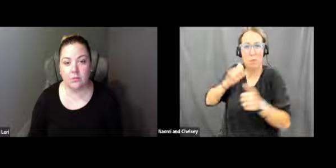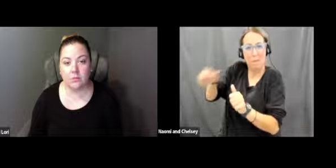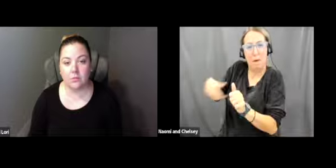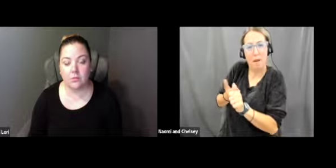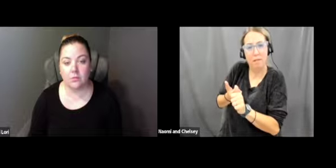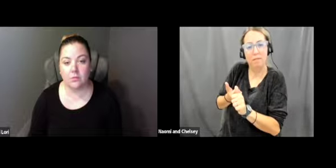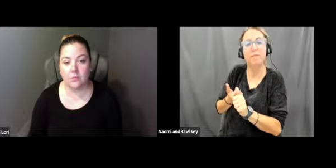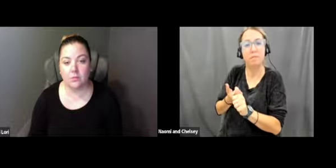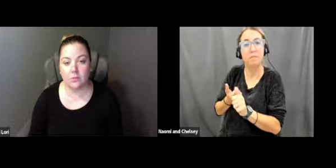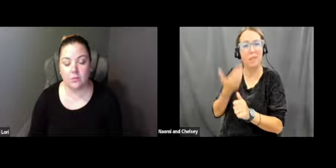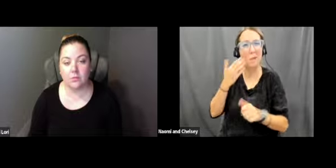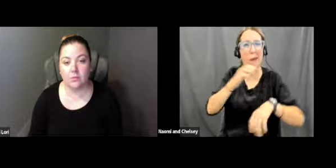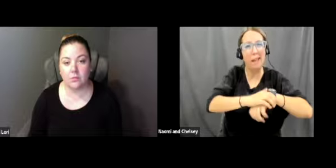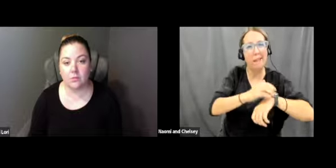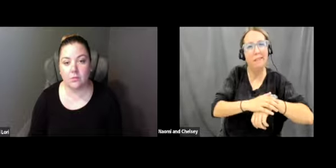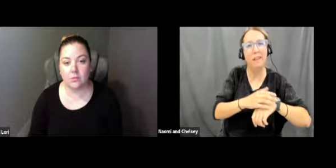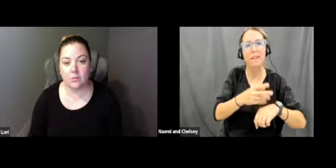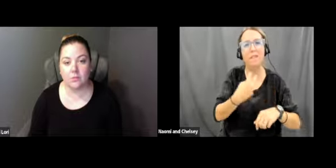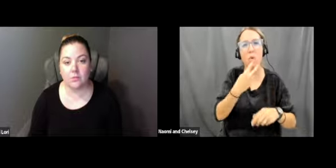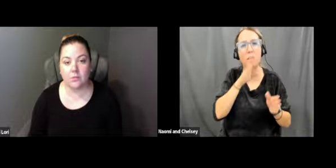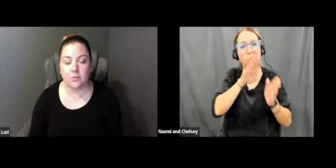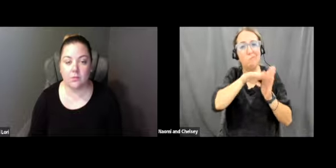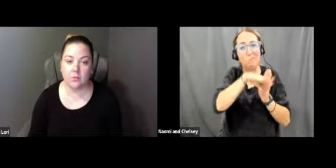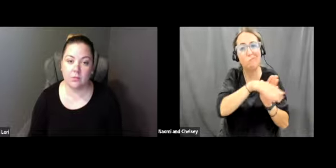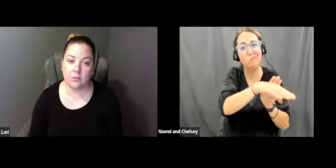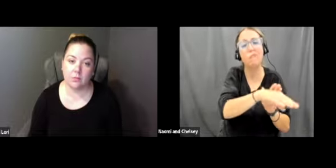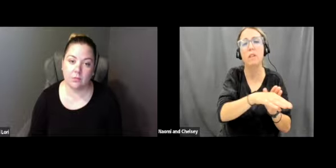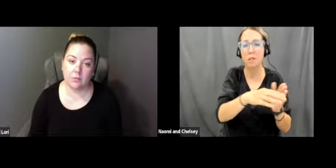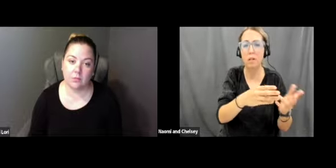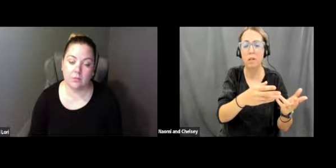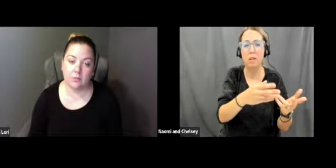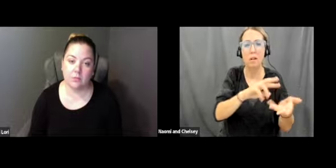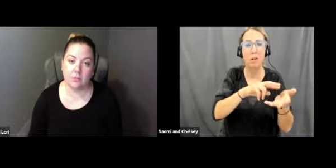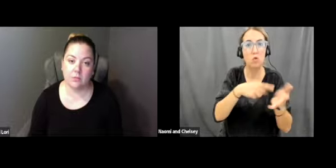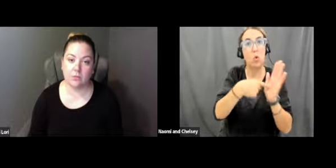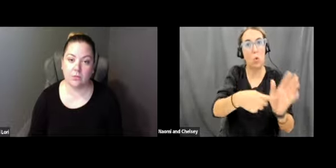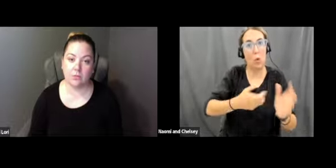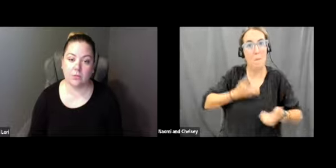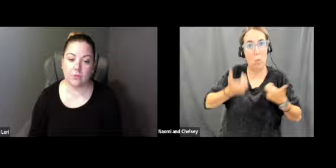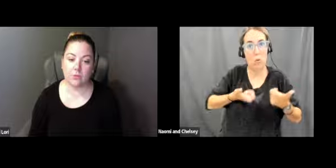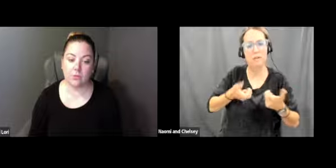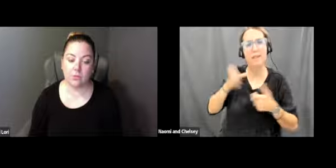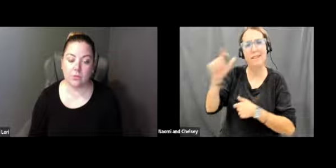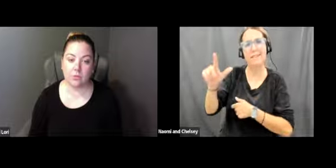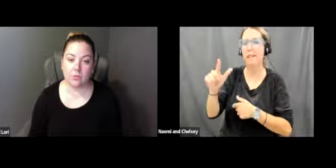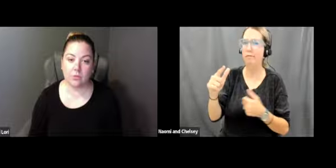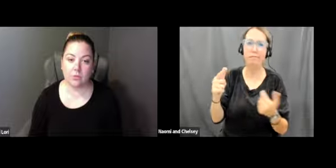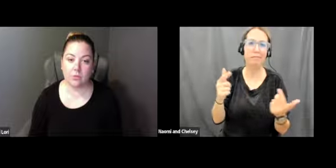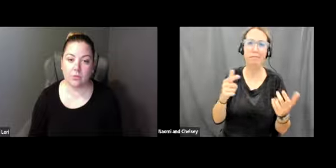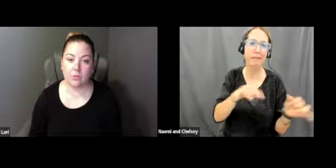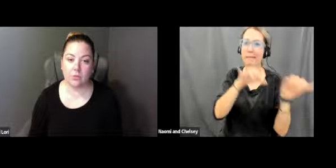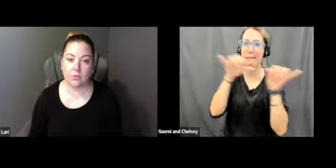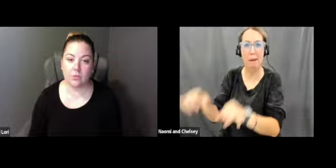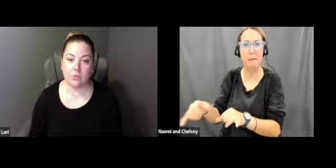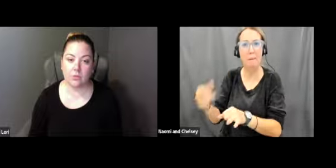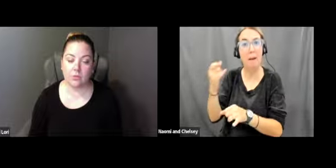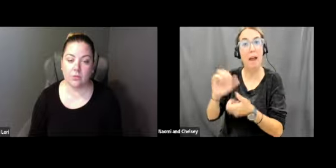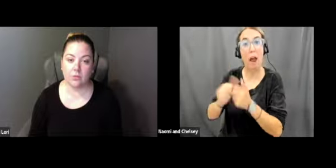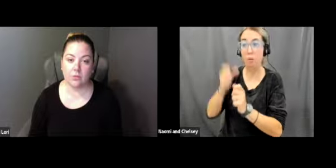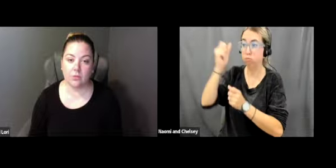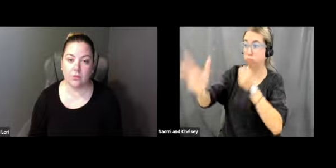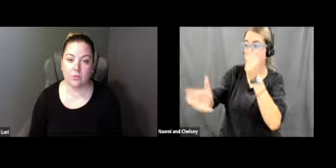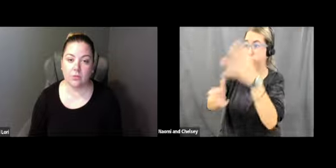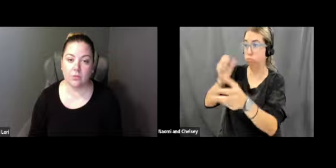it has a different meaning, right? So I was interpreting, and I wanted to make sure that I was accurately representing how